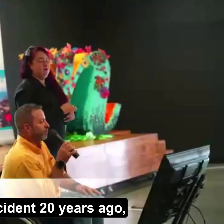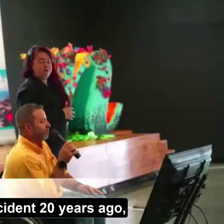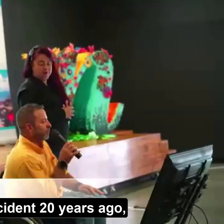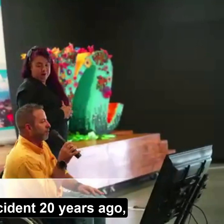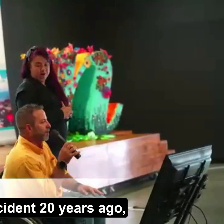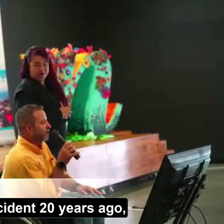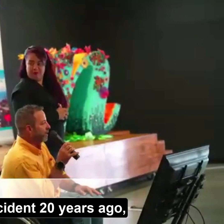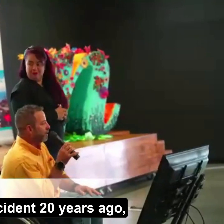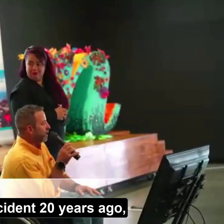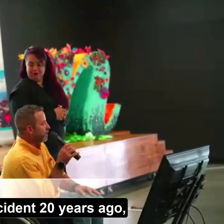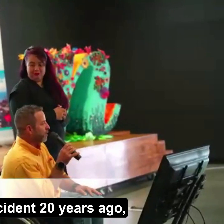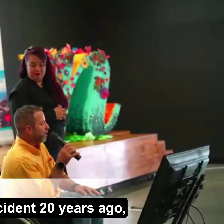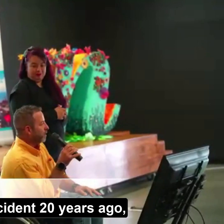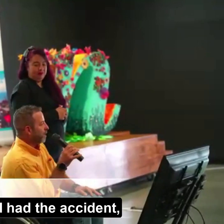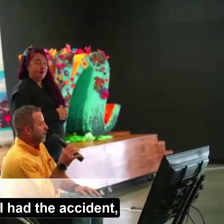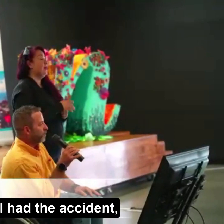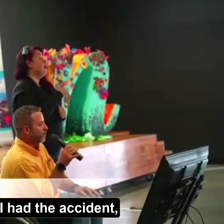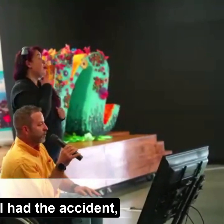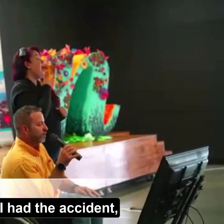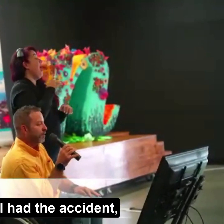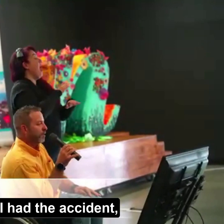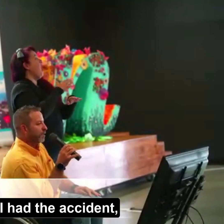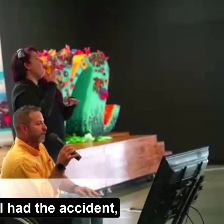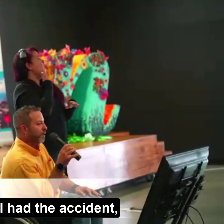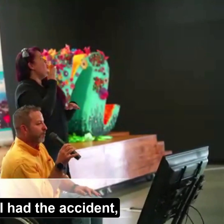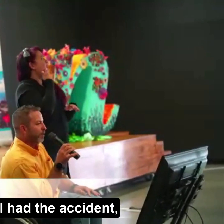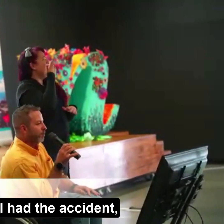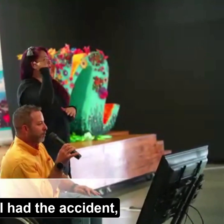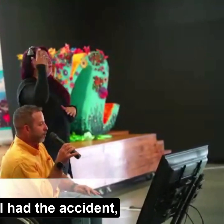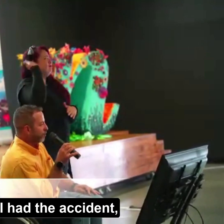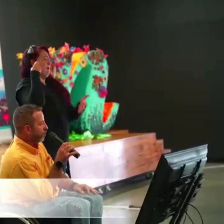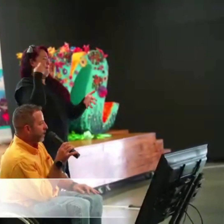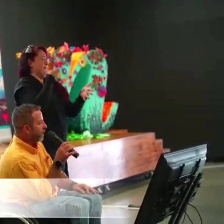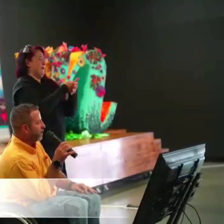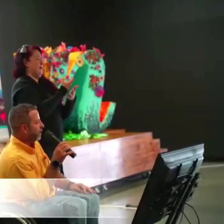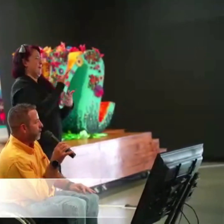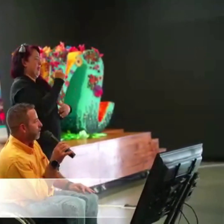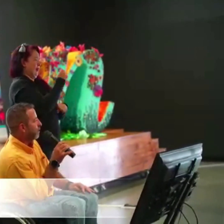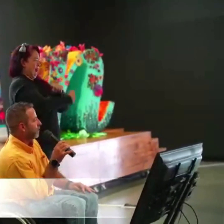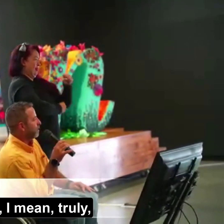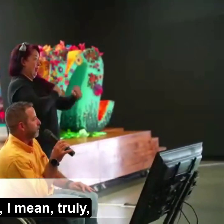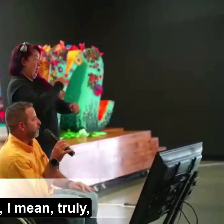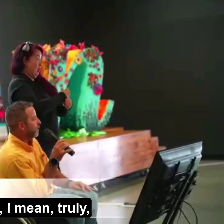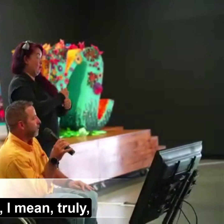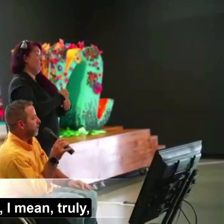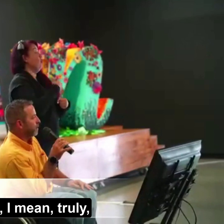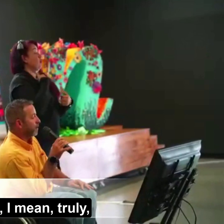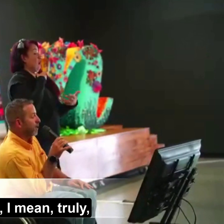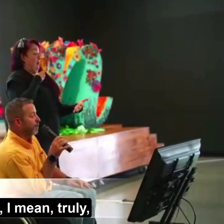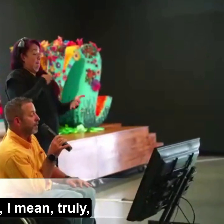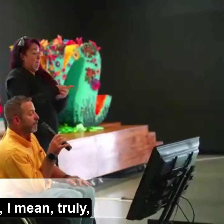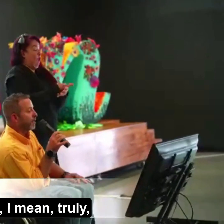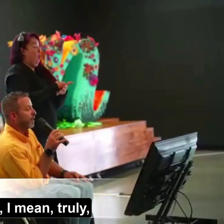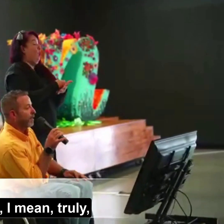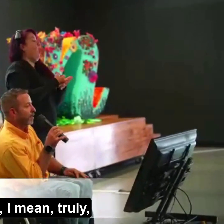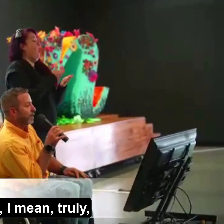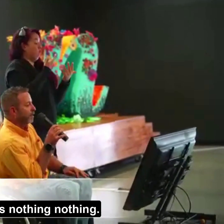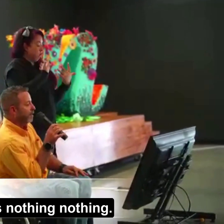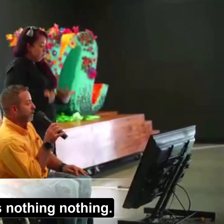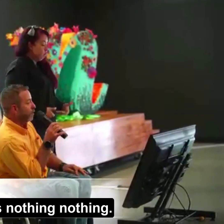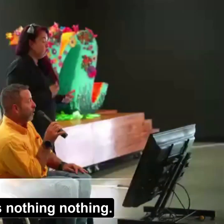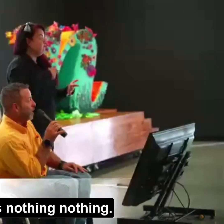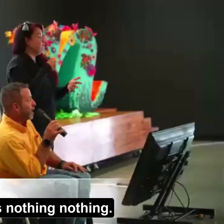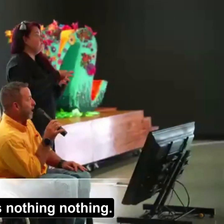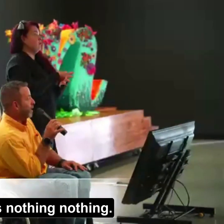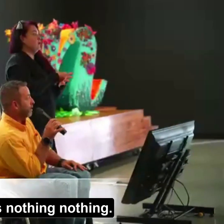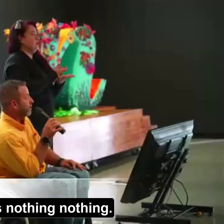I had an accident 20 years ago. And when I had the accident, it was, I mean, truly, there